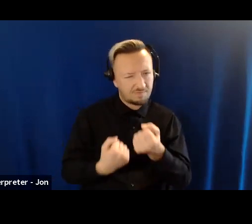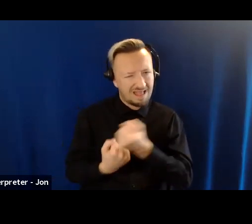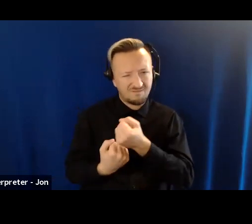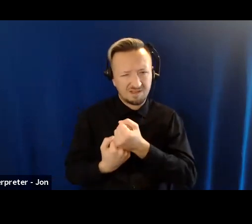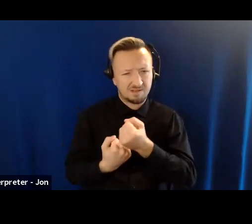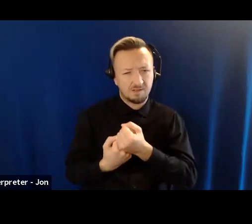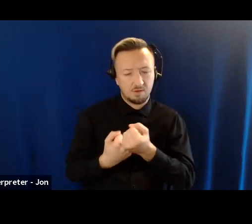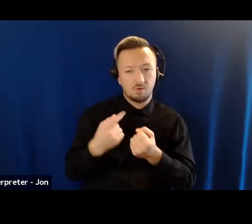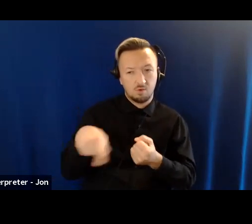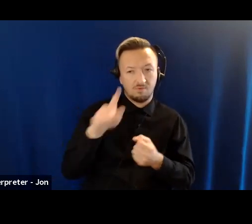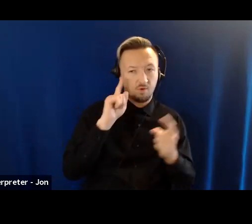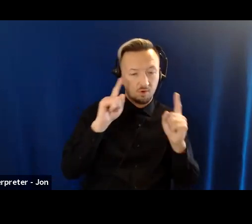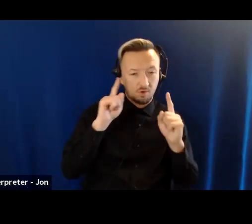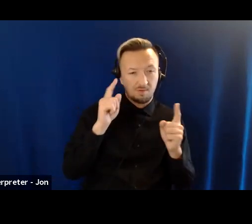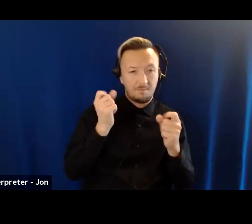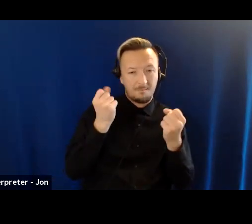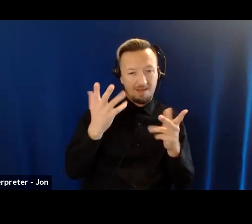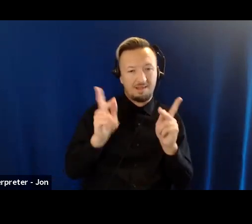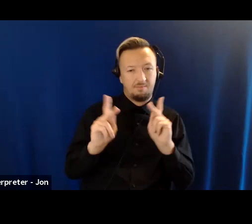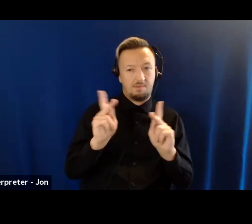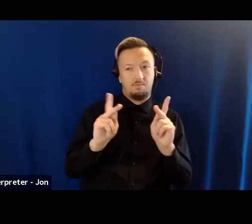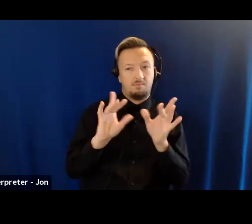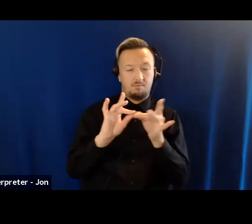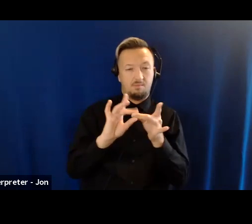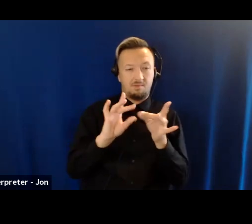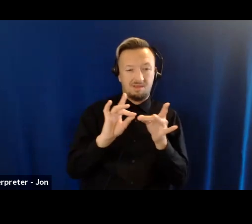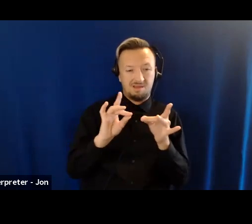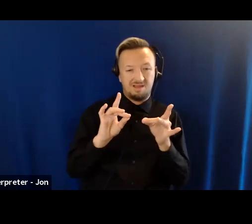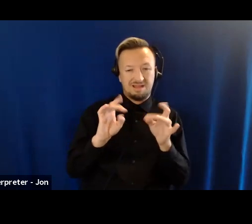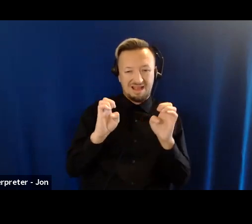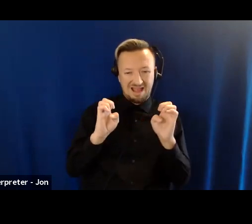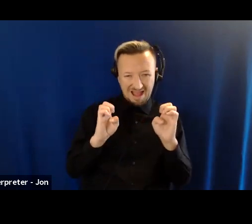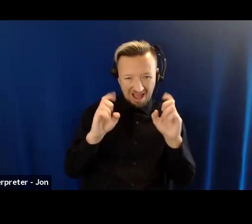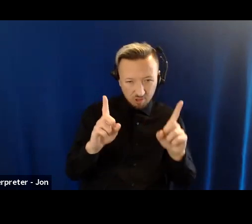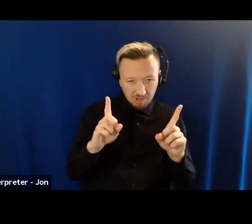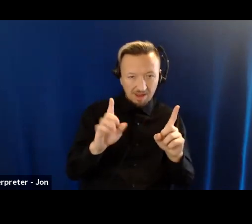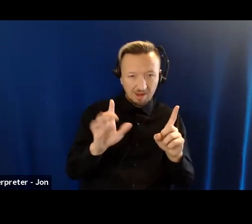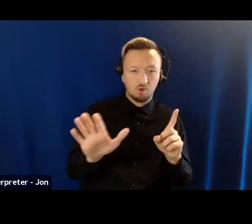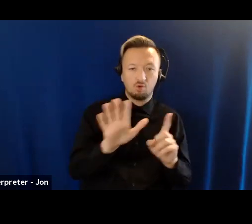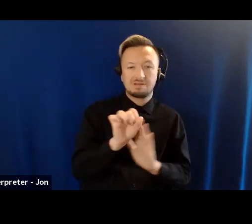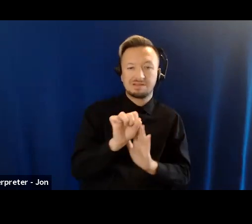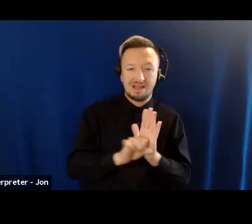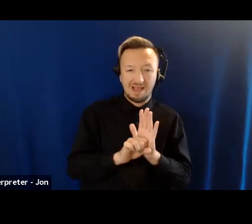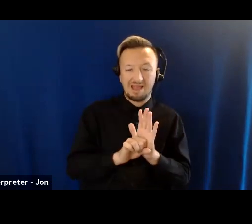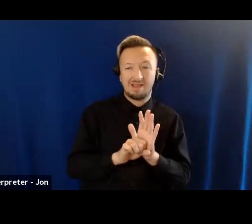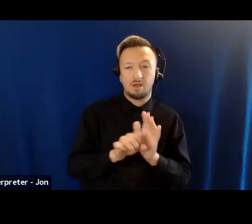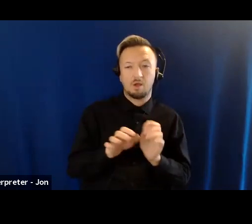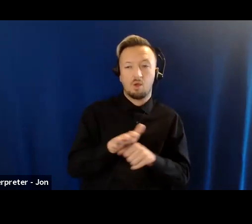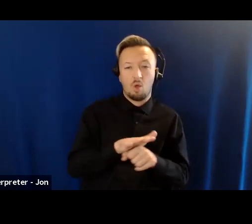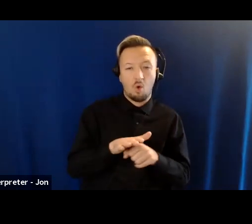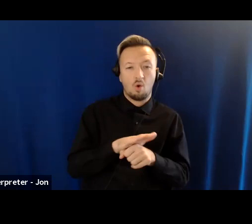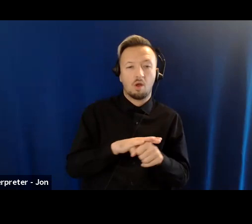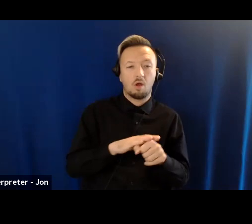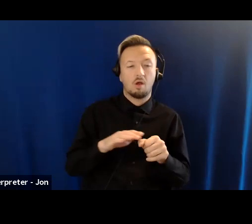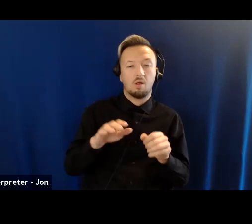critical, as you've heard many speak of today. It's educating your state, your local emergency